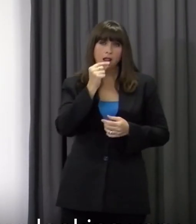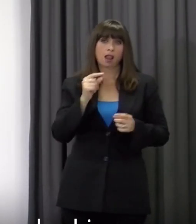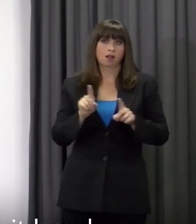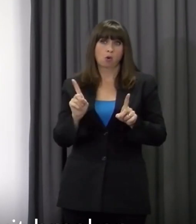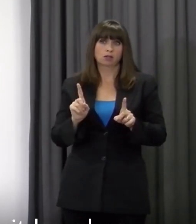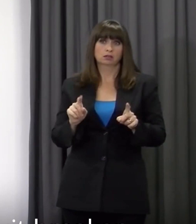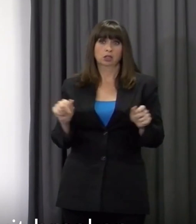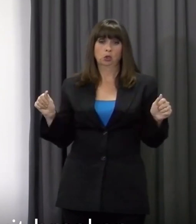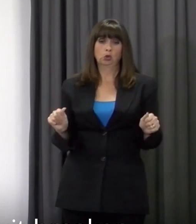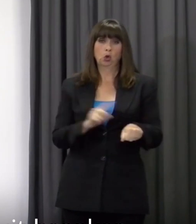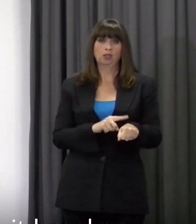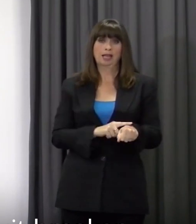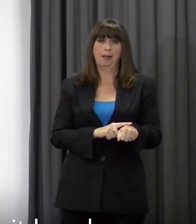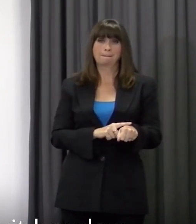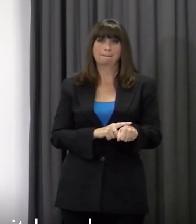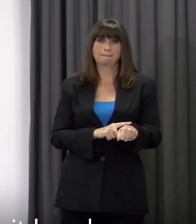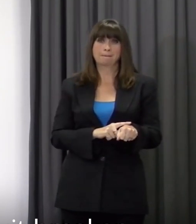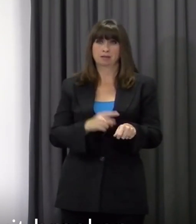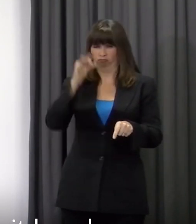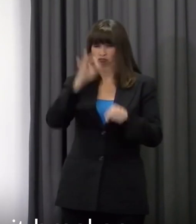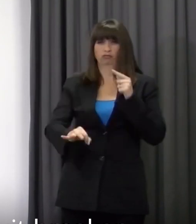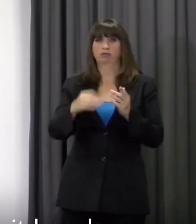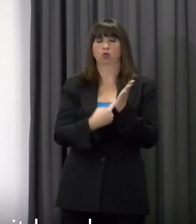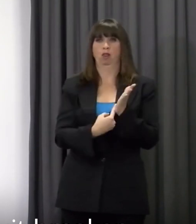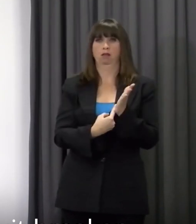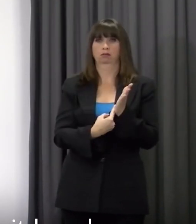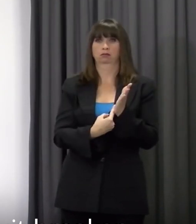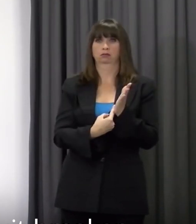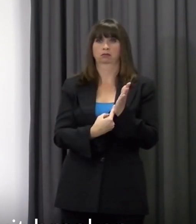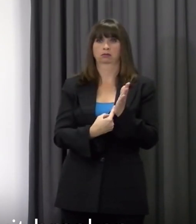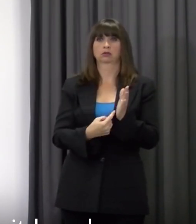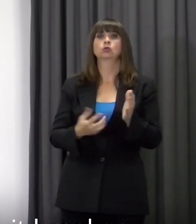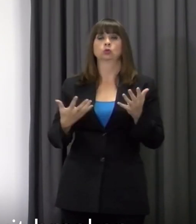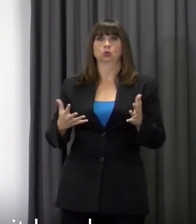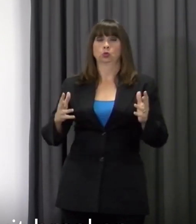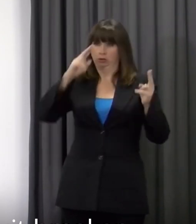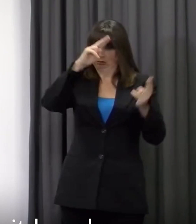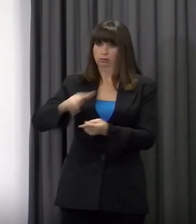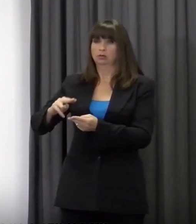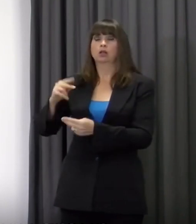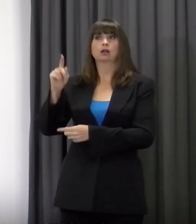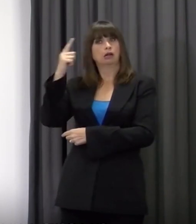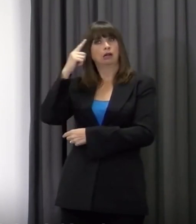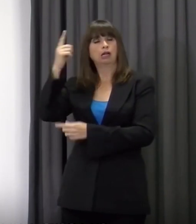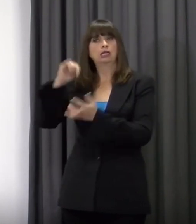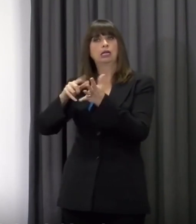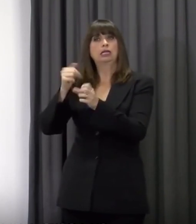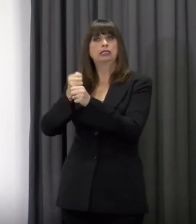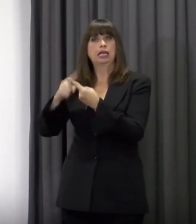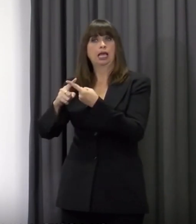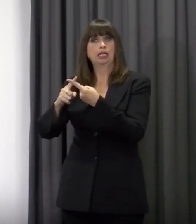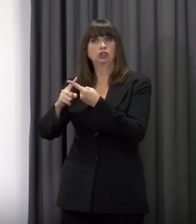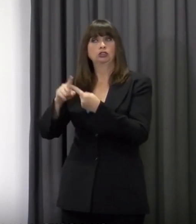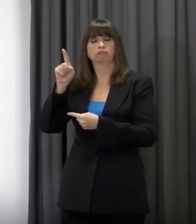break, also known sometimes as a circuit breaker, of the type recommended by SAGE, the UK's